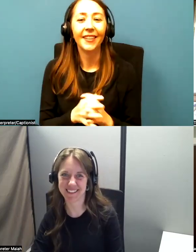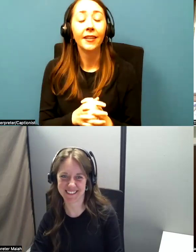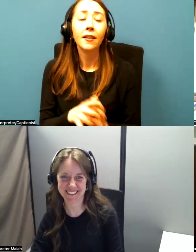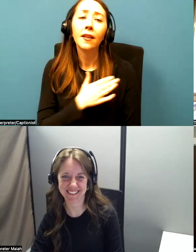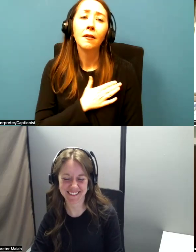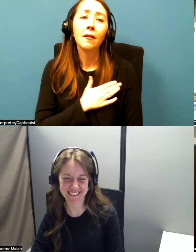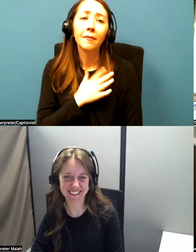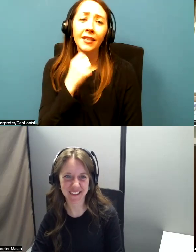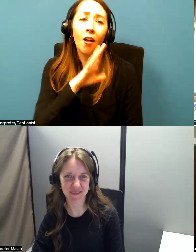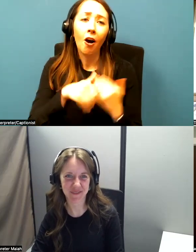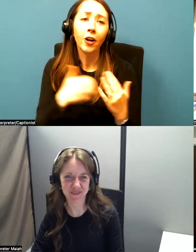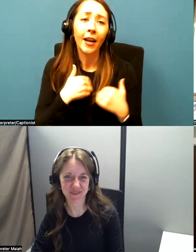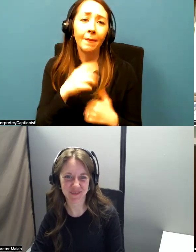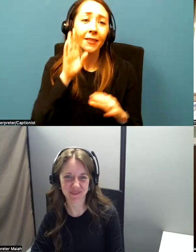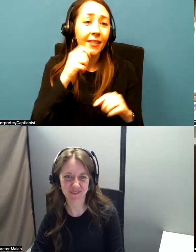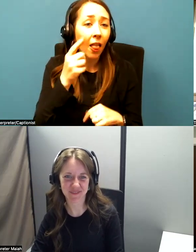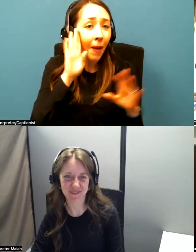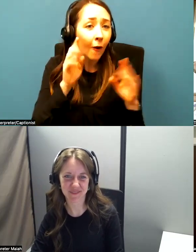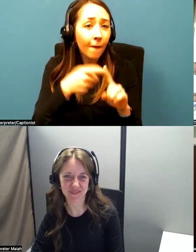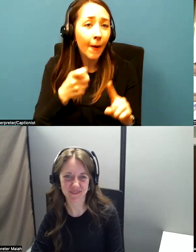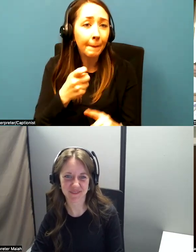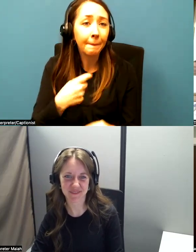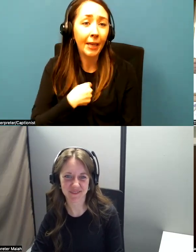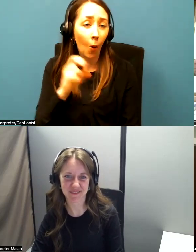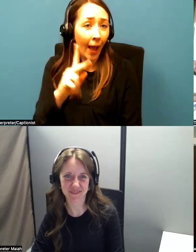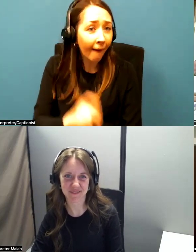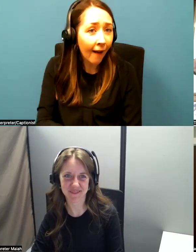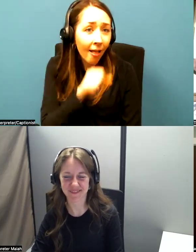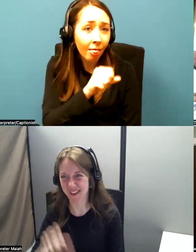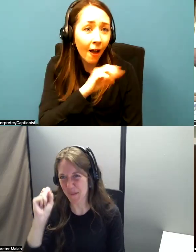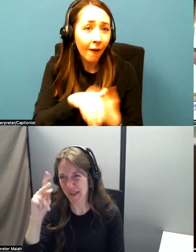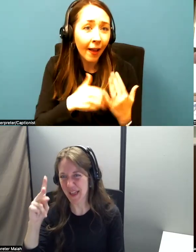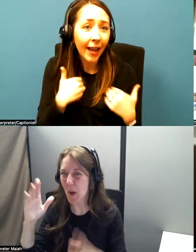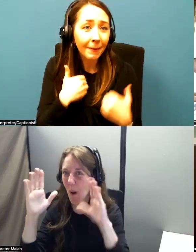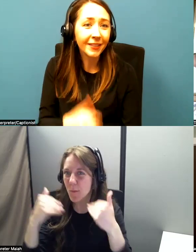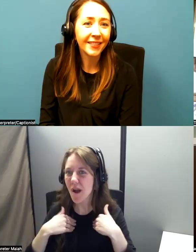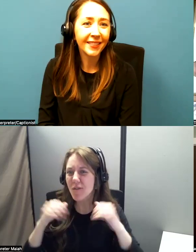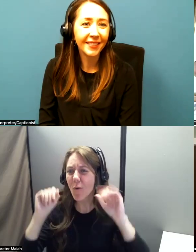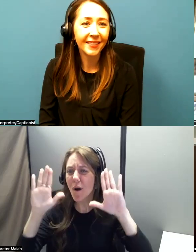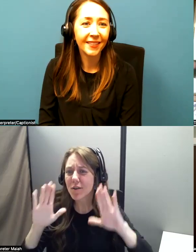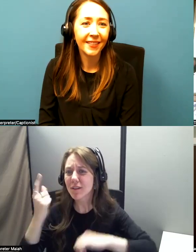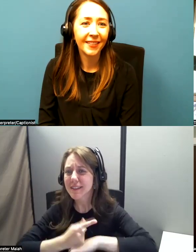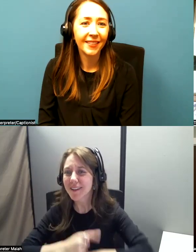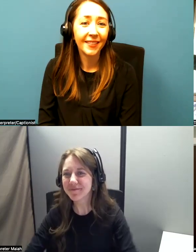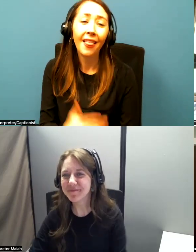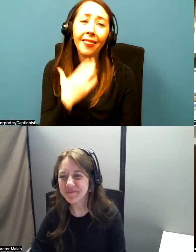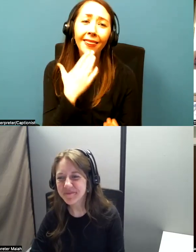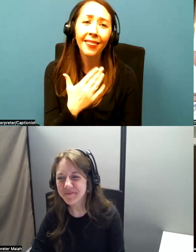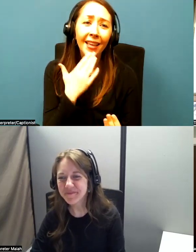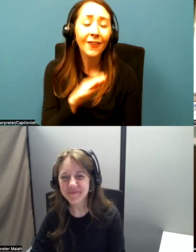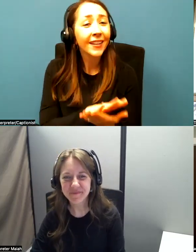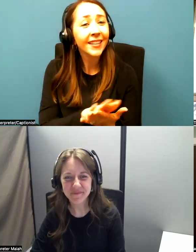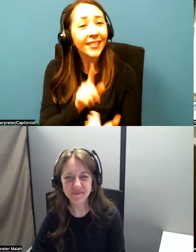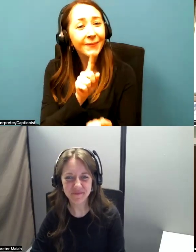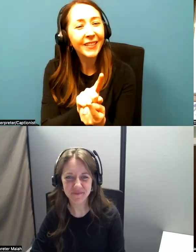Please say hi to them all for me, okay? I love animals. Okay. I hope you have a wonderful day. Thank you. It's nice